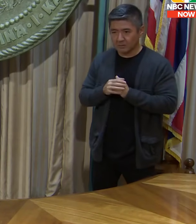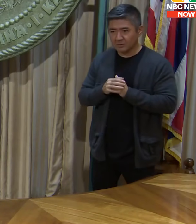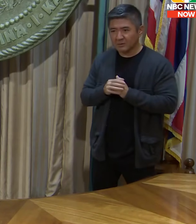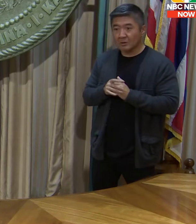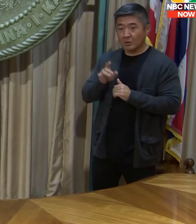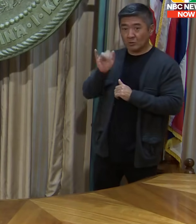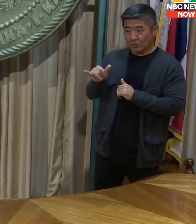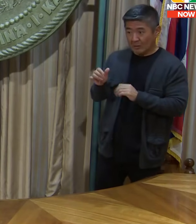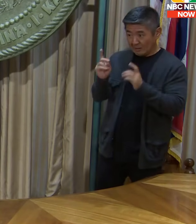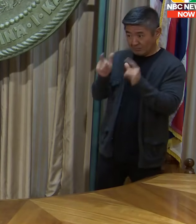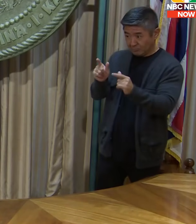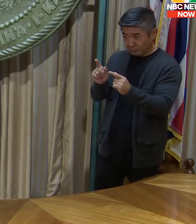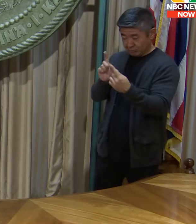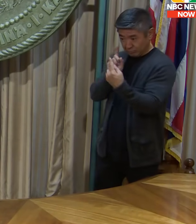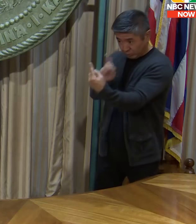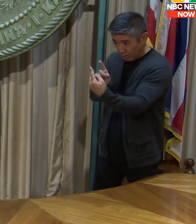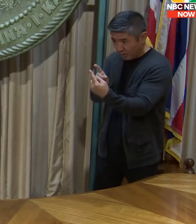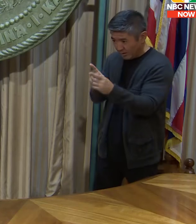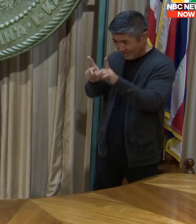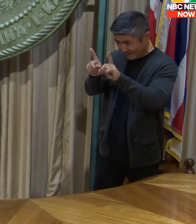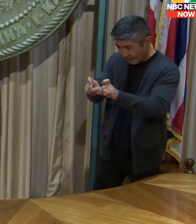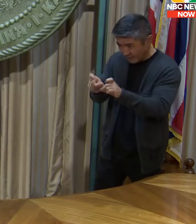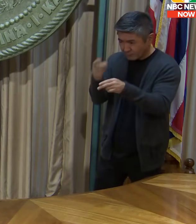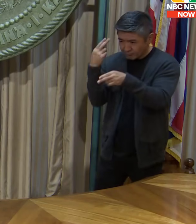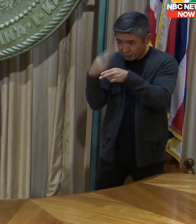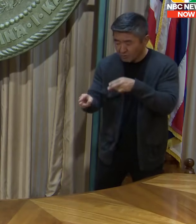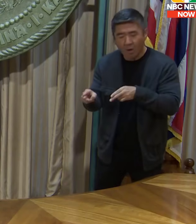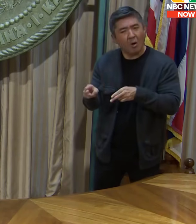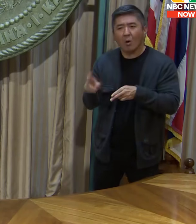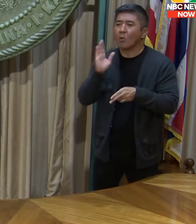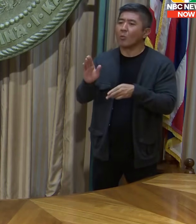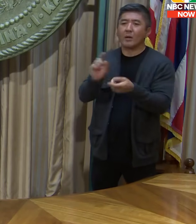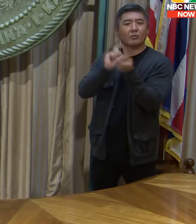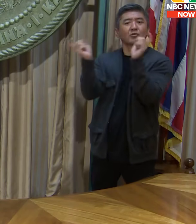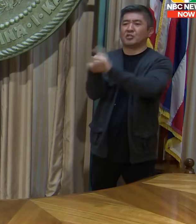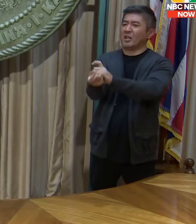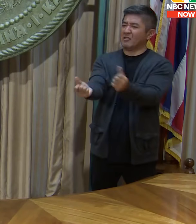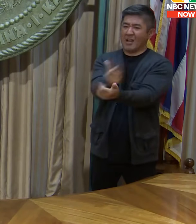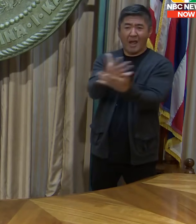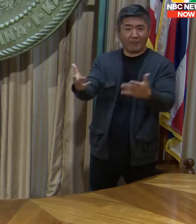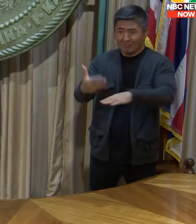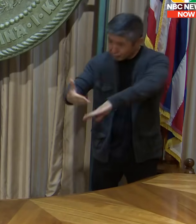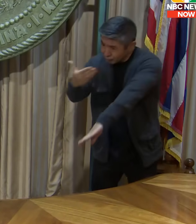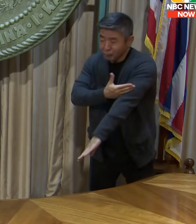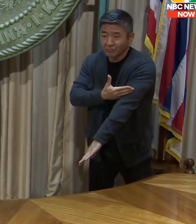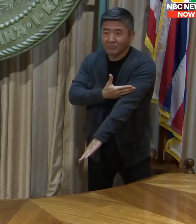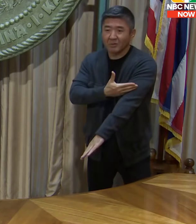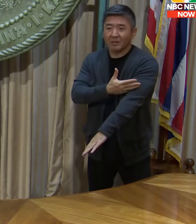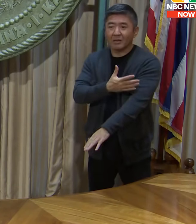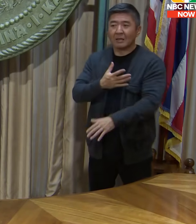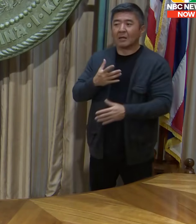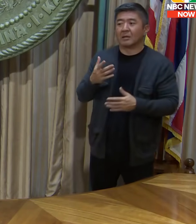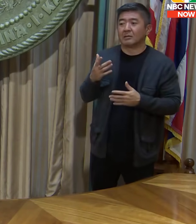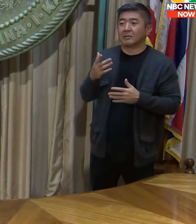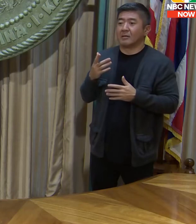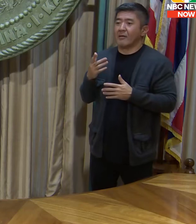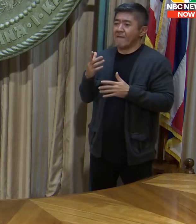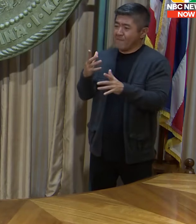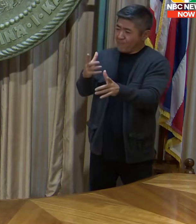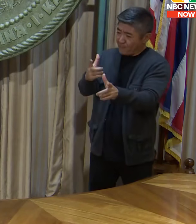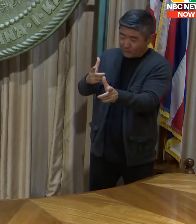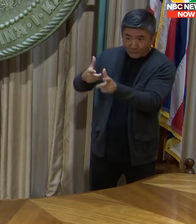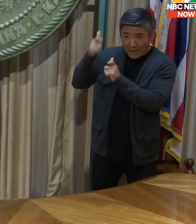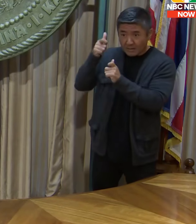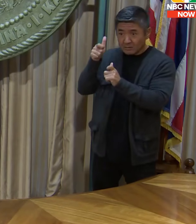testing will be a game changer in our communities. Obviously, the most immediate application would be